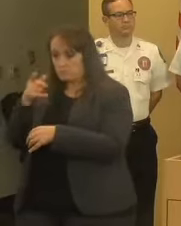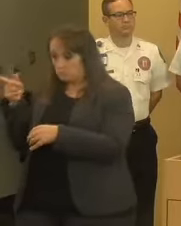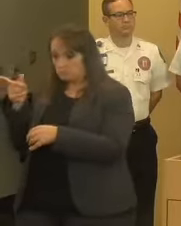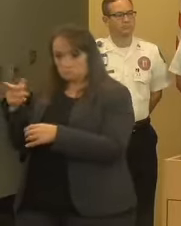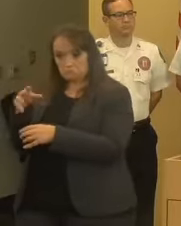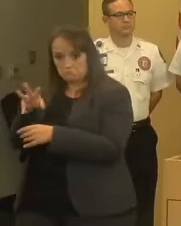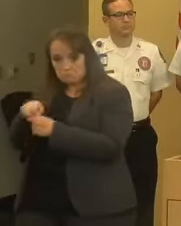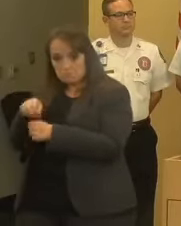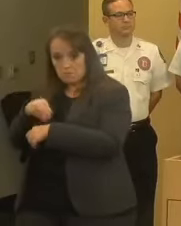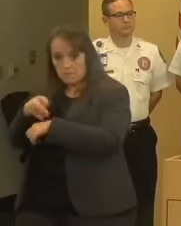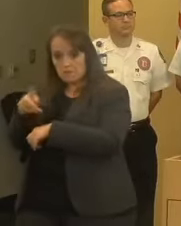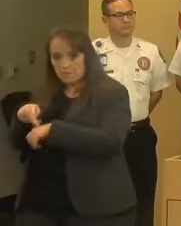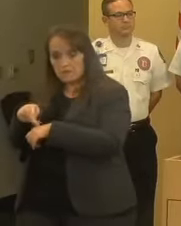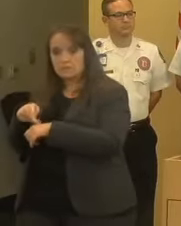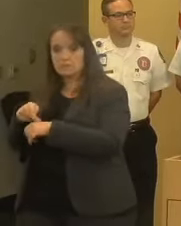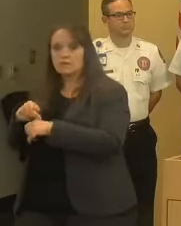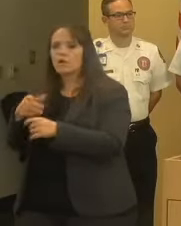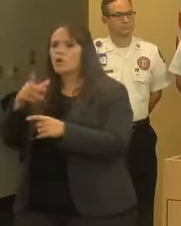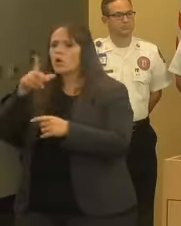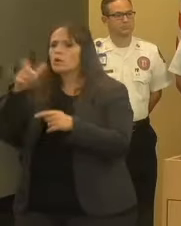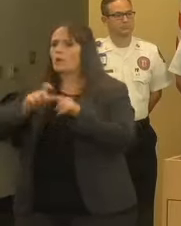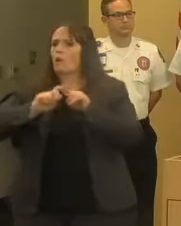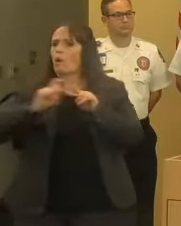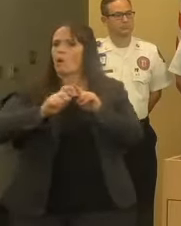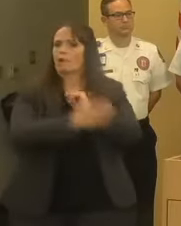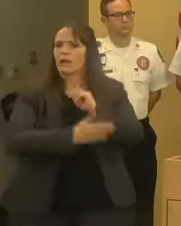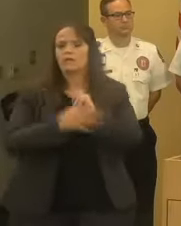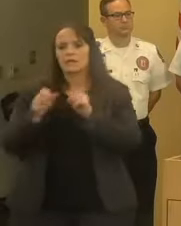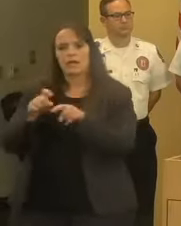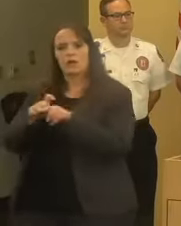Pleasant instead of overloading the phone here. And that number is